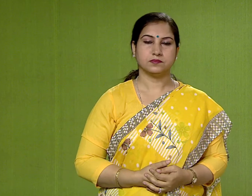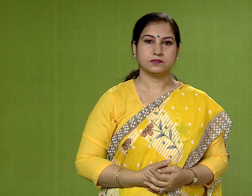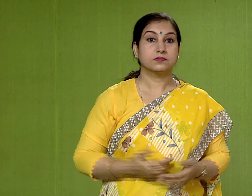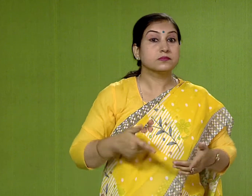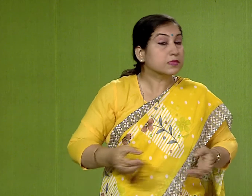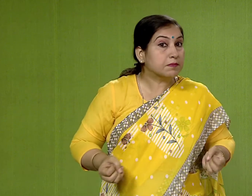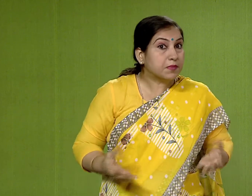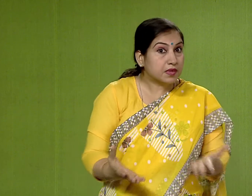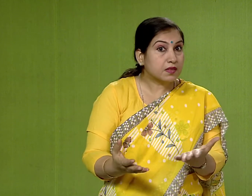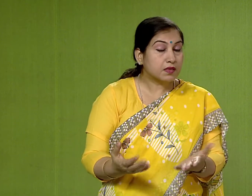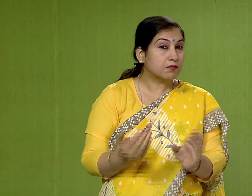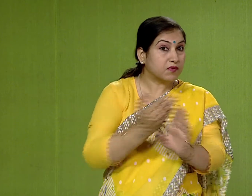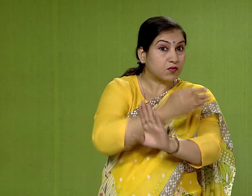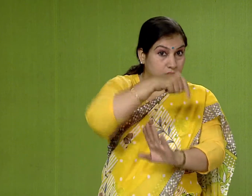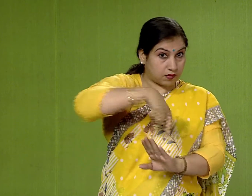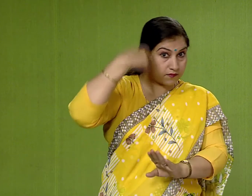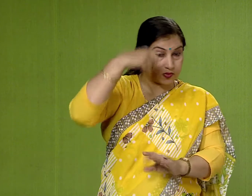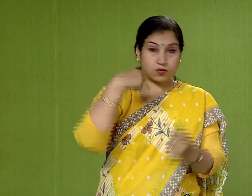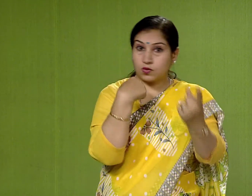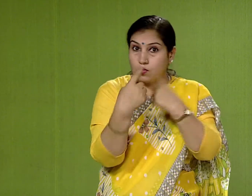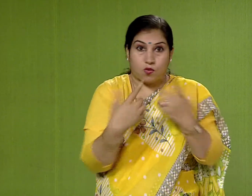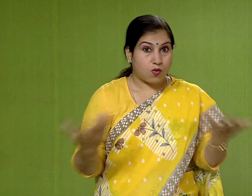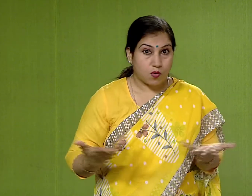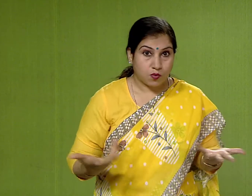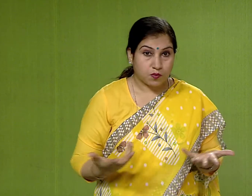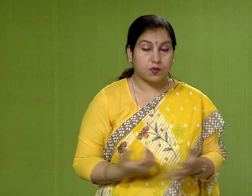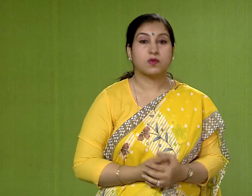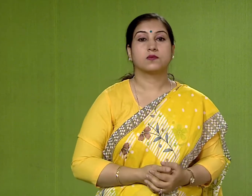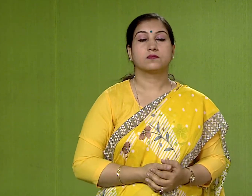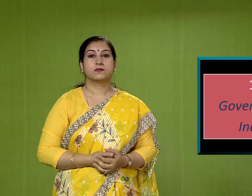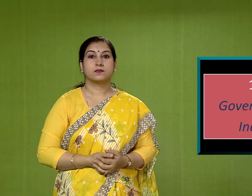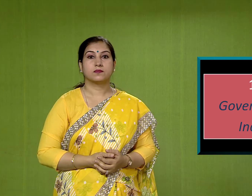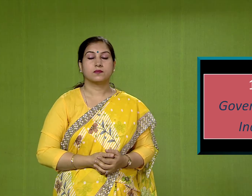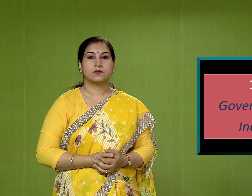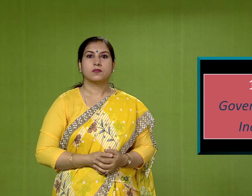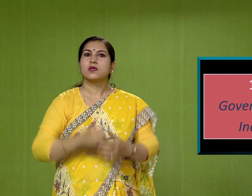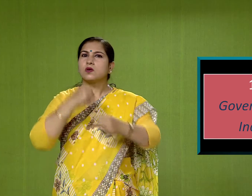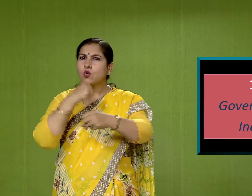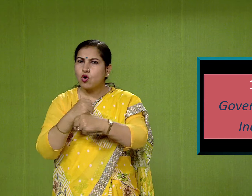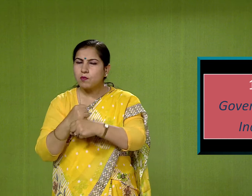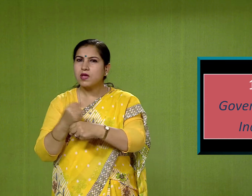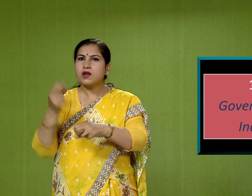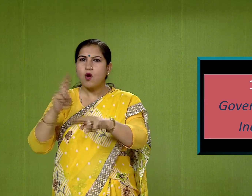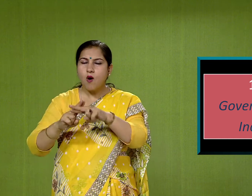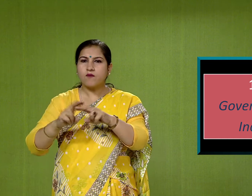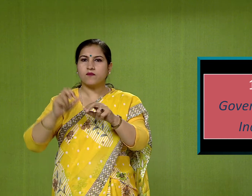In the beginning of the video, we discussed about provisions of Government of India Act